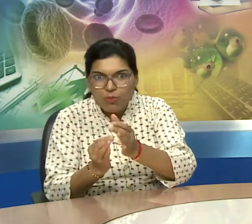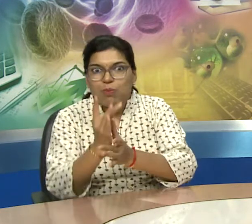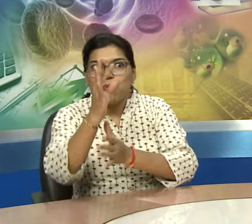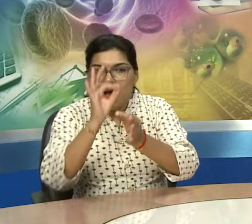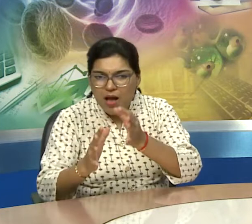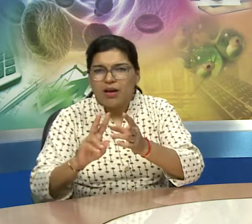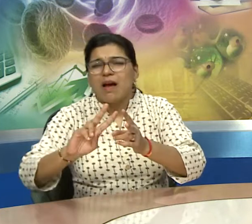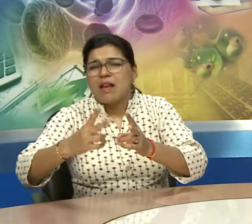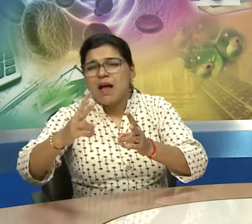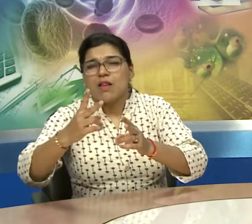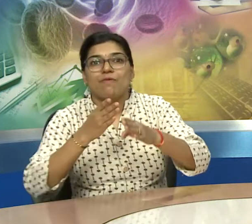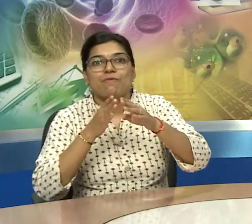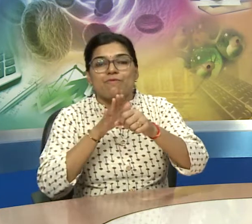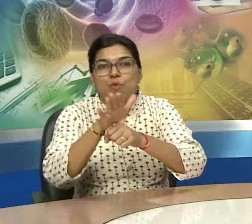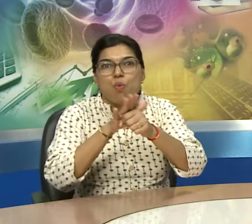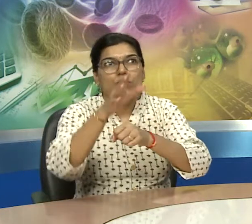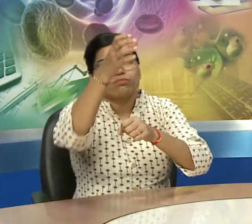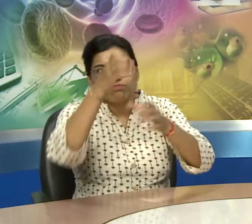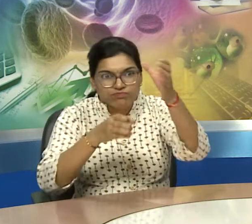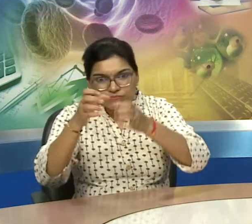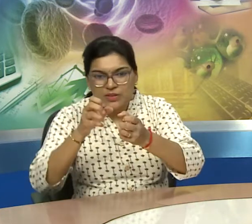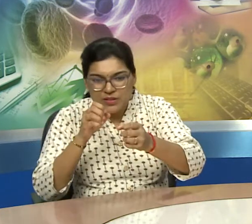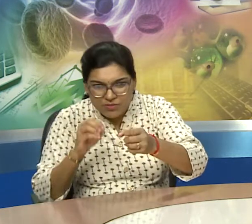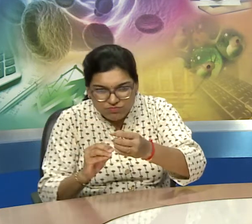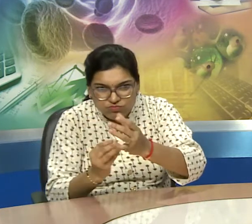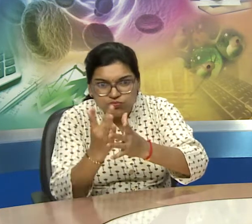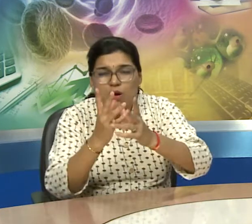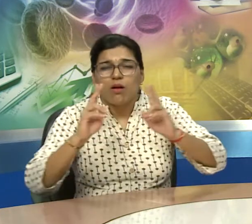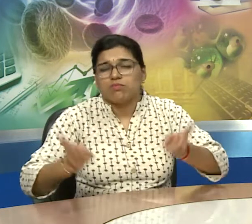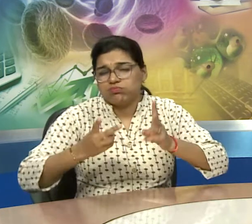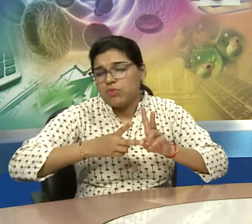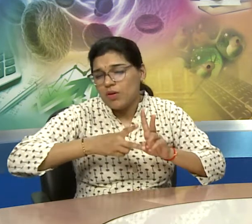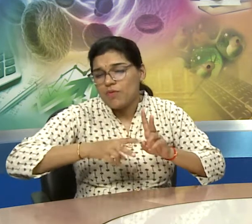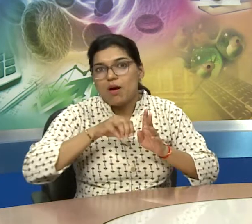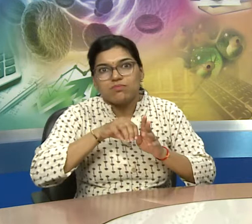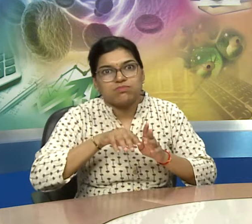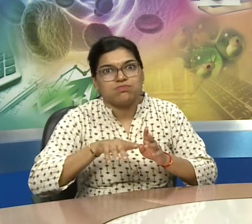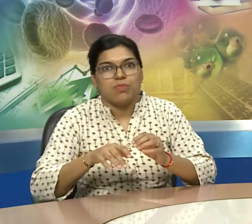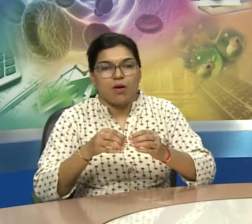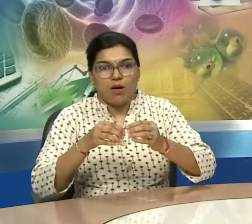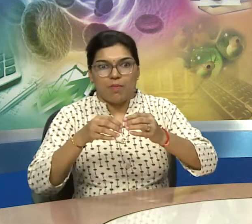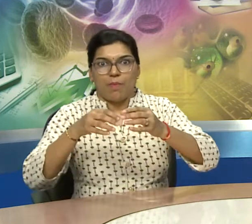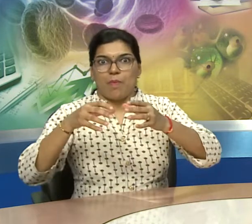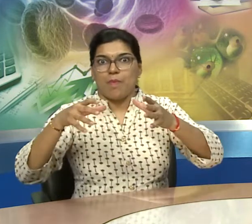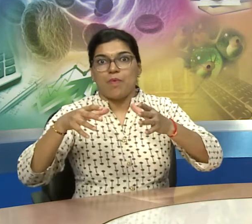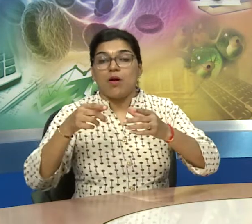human, as well as it increased exploitation of the natural resources.